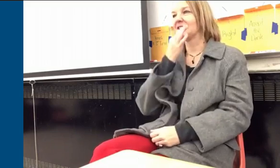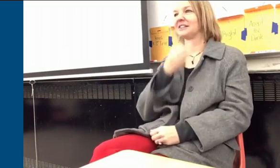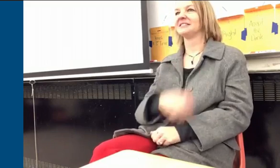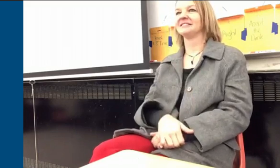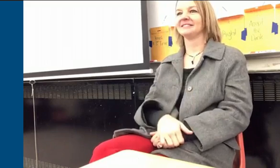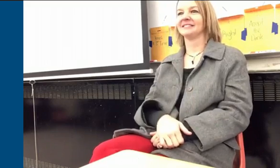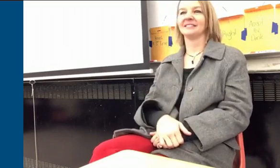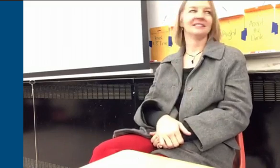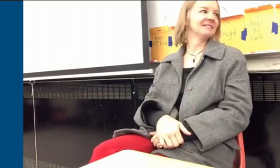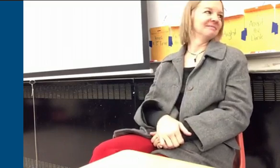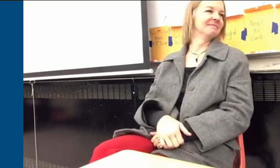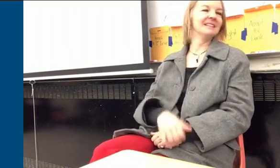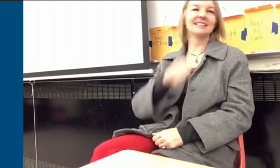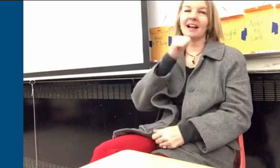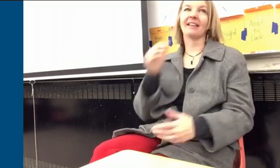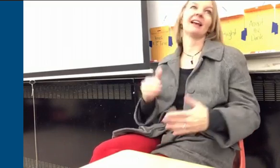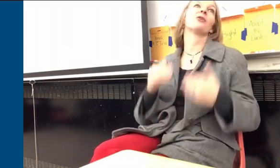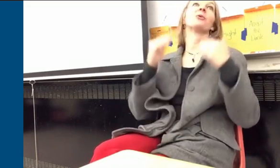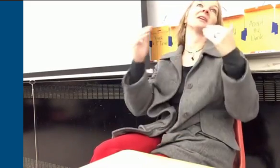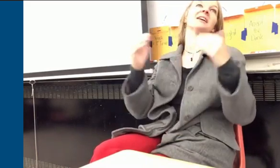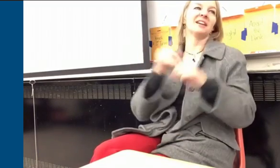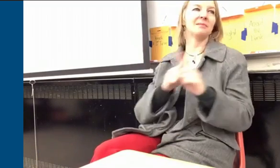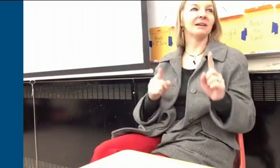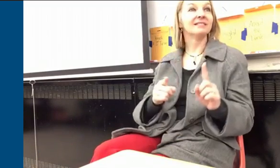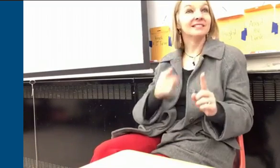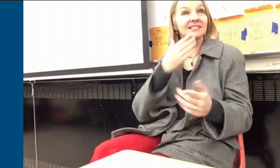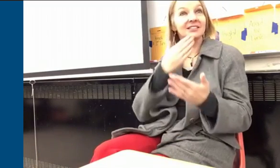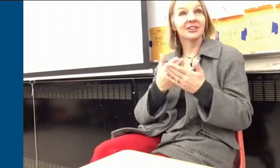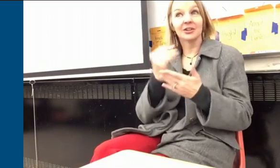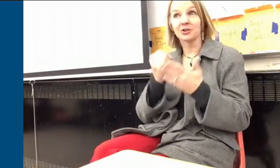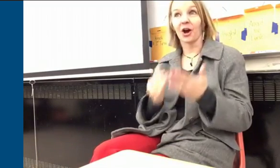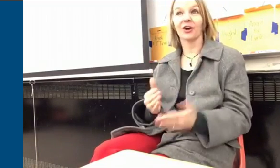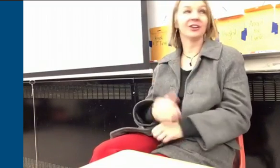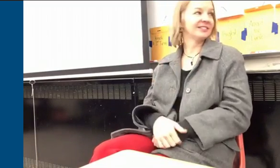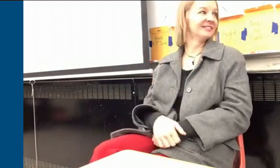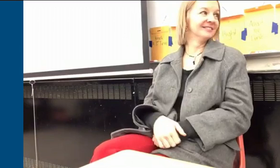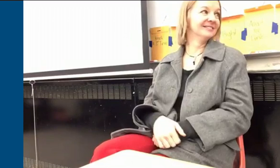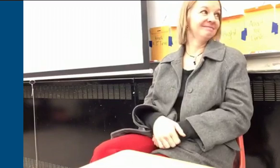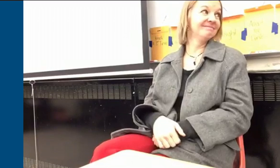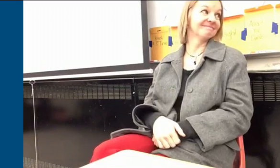So it needs to be drivable. That looks like a Tron car. No, it's a human body.